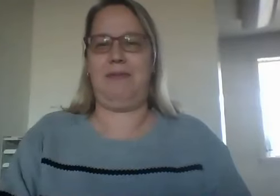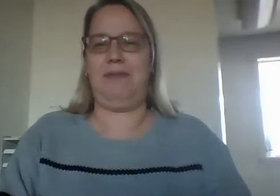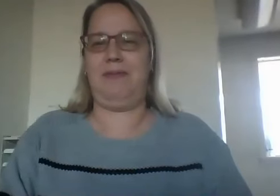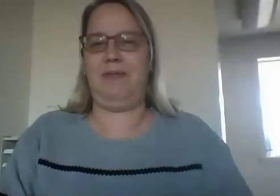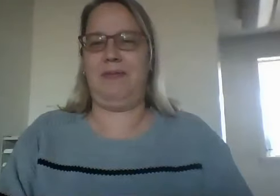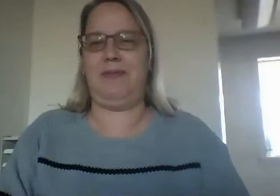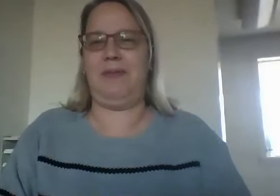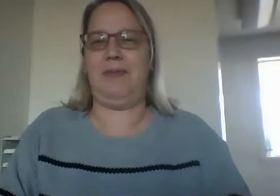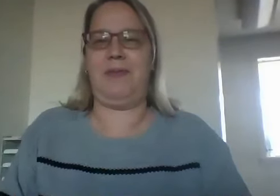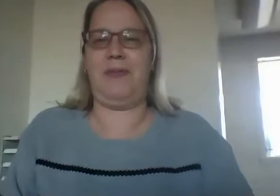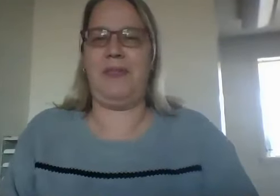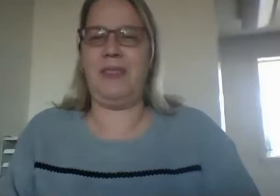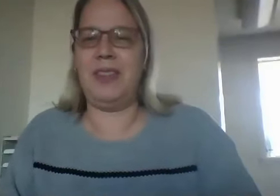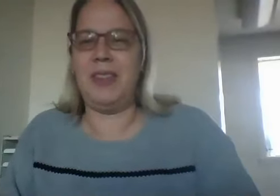Okay, here we go. Hold on.